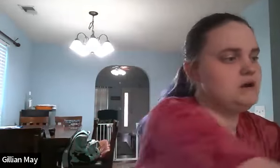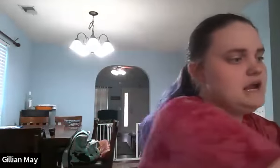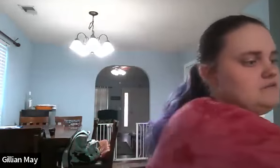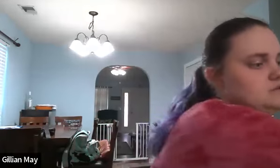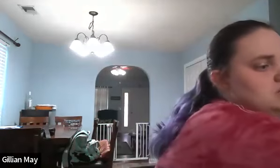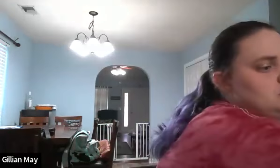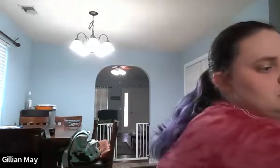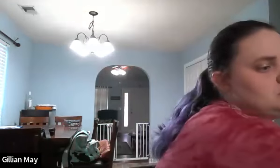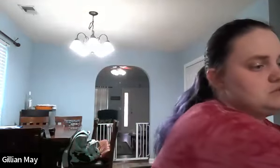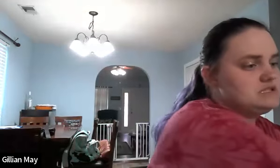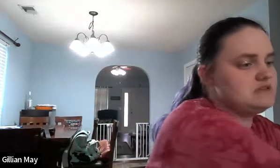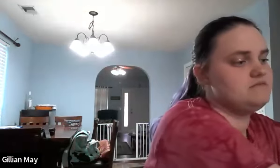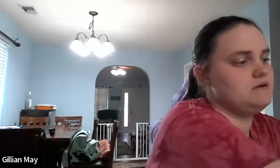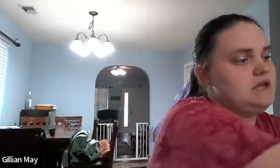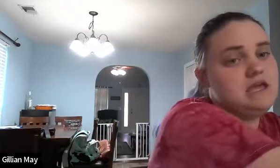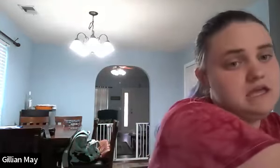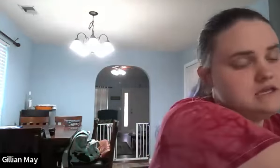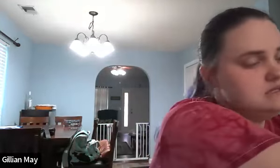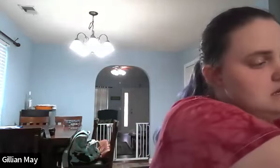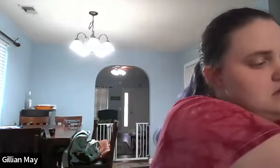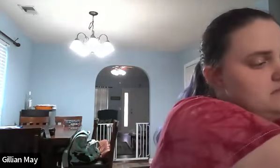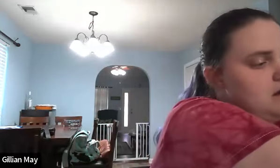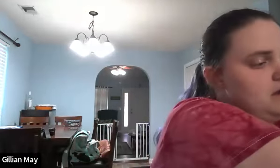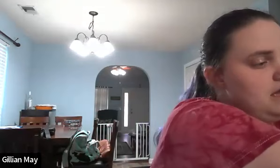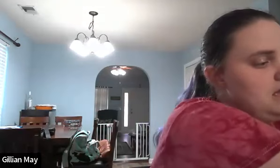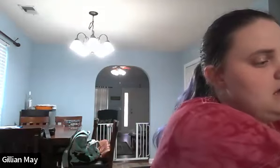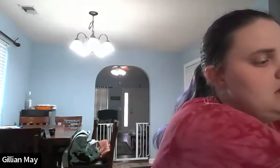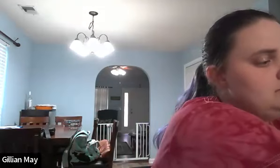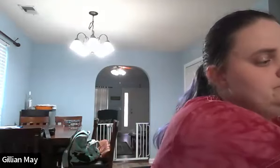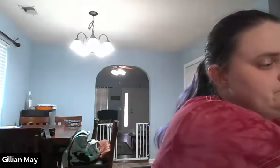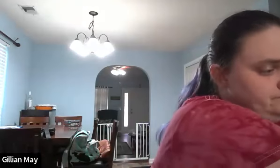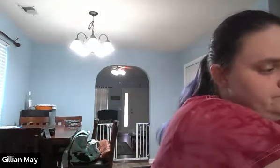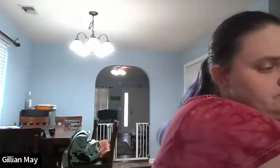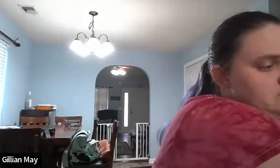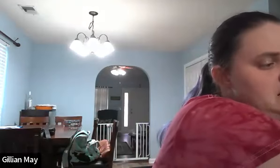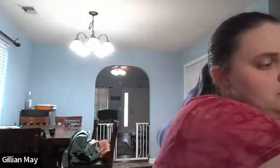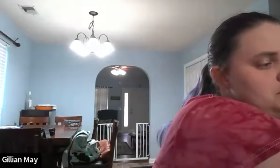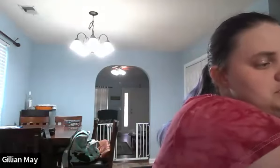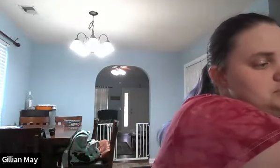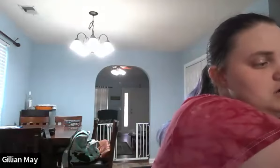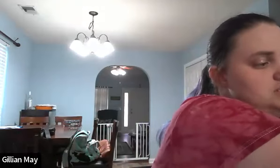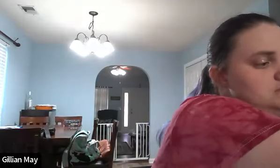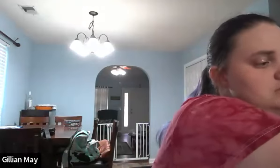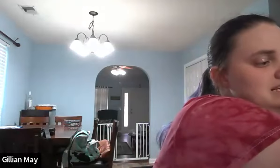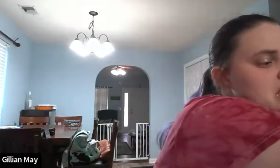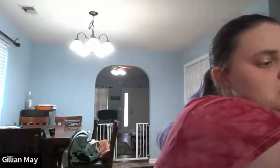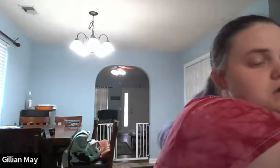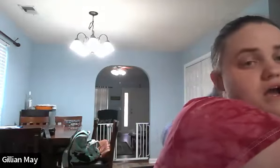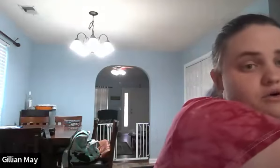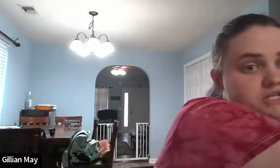to have those WH question words at the very end. That way, the person you're talking to knows exactly what kind of question